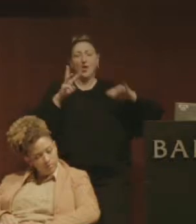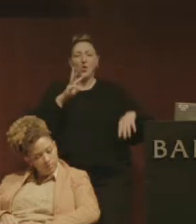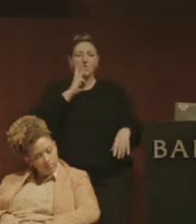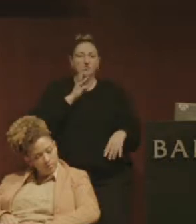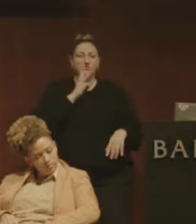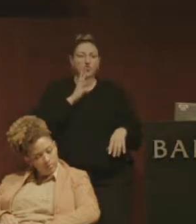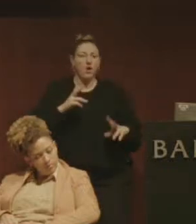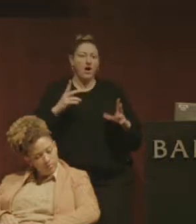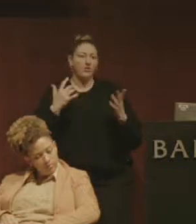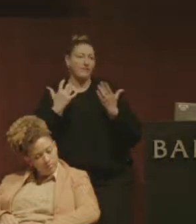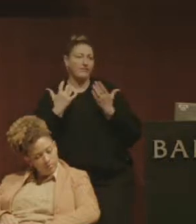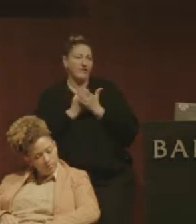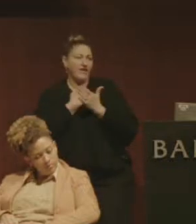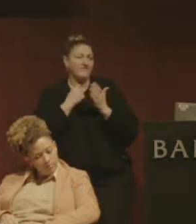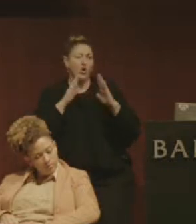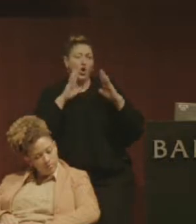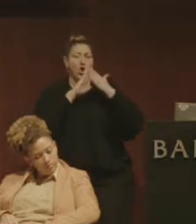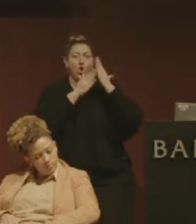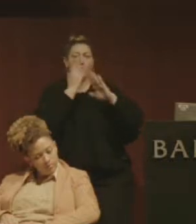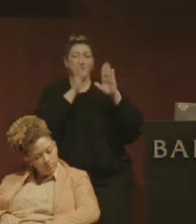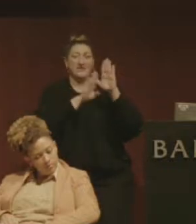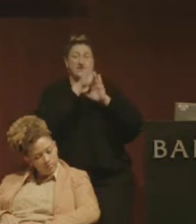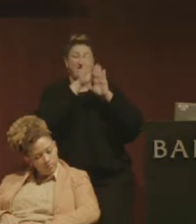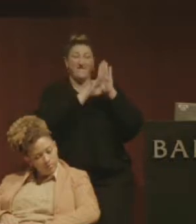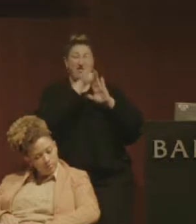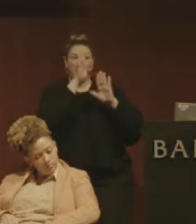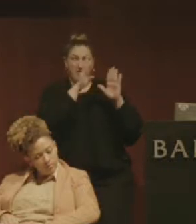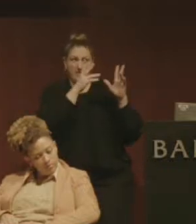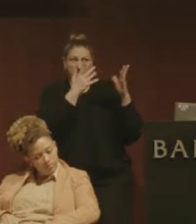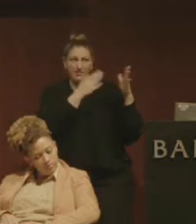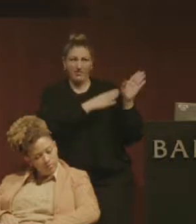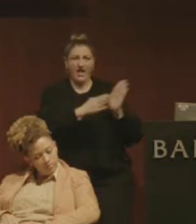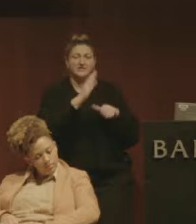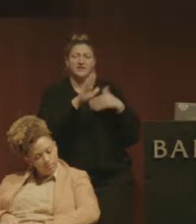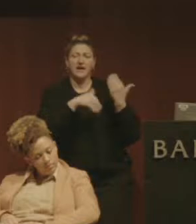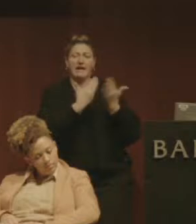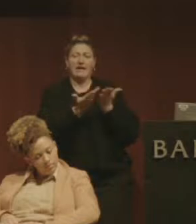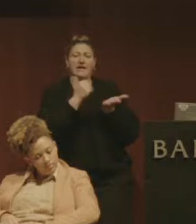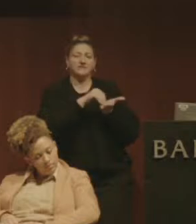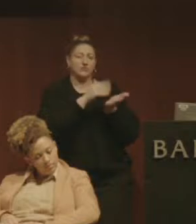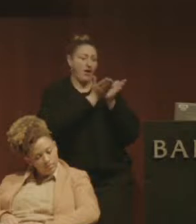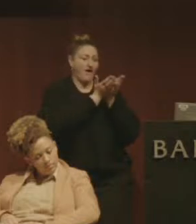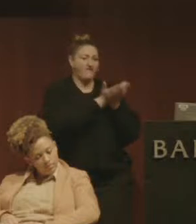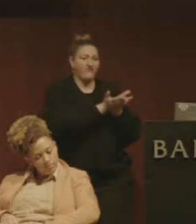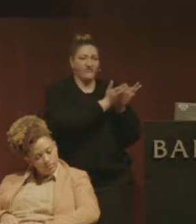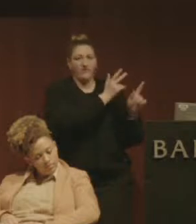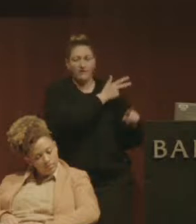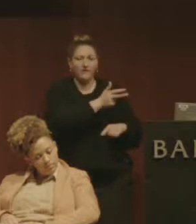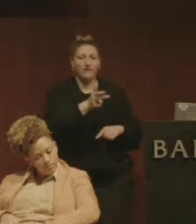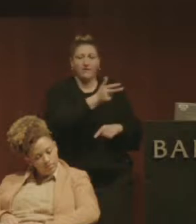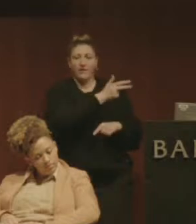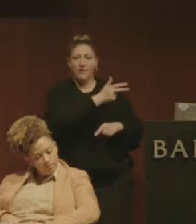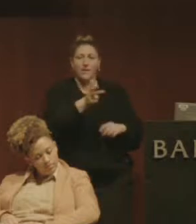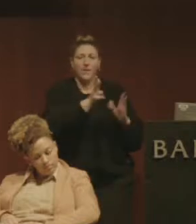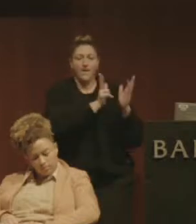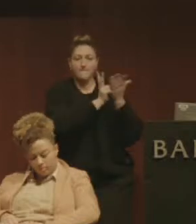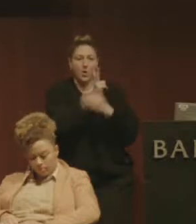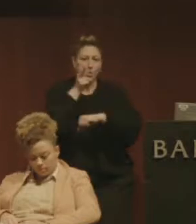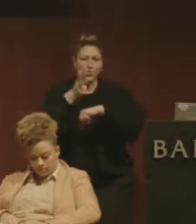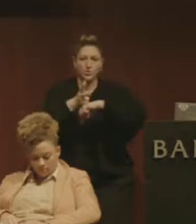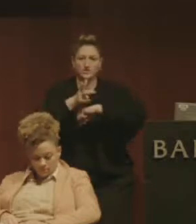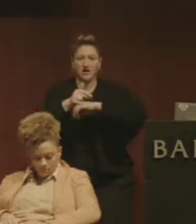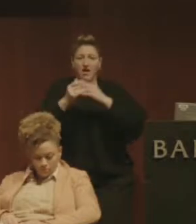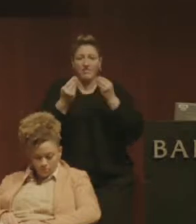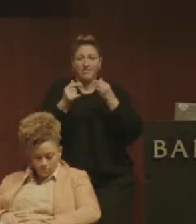gained access to urban development plans to organize a maritime tour of the bay that would include a stop on Gamboa lands,